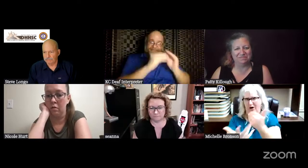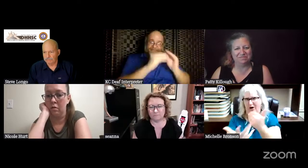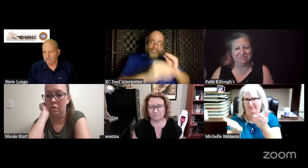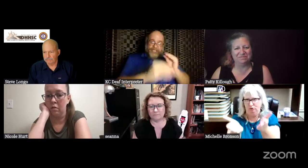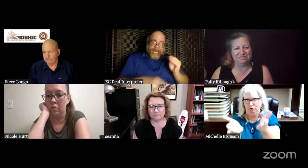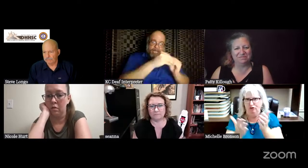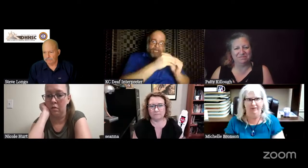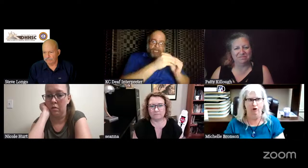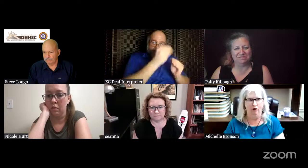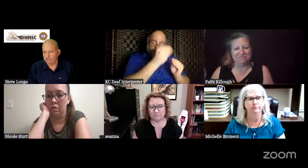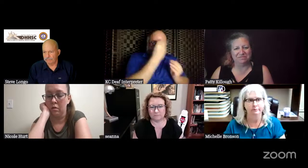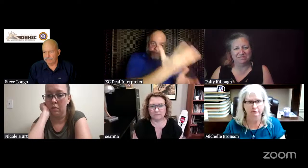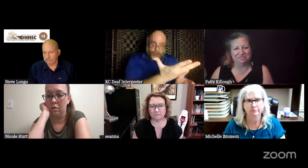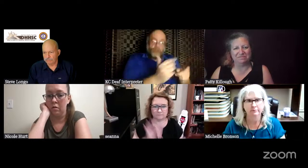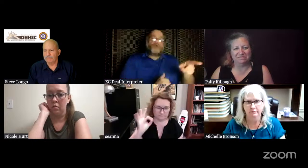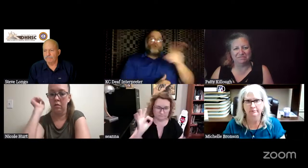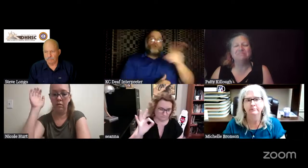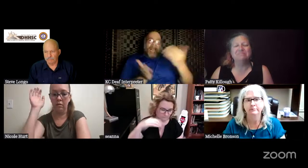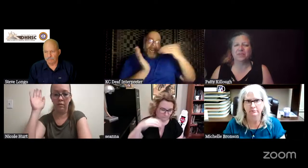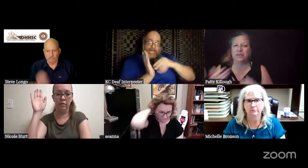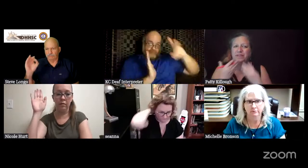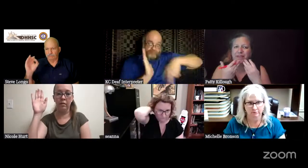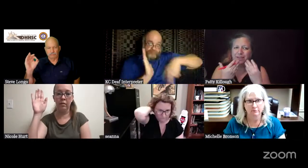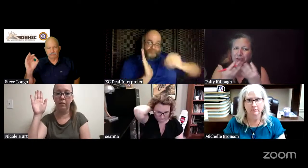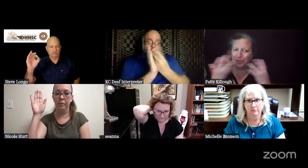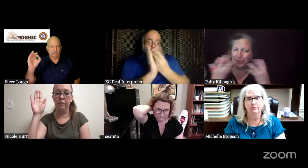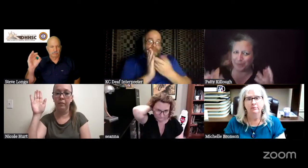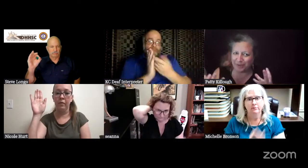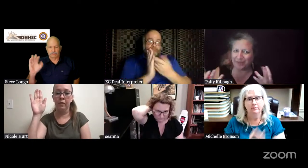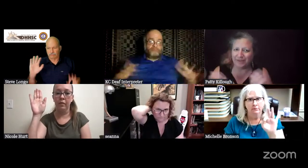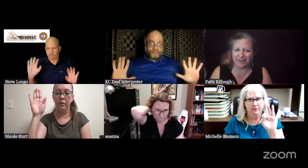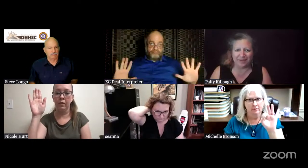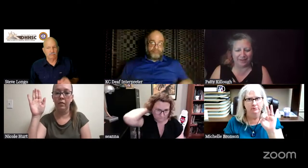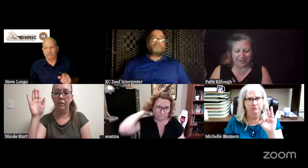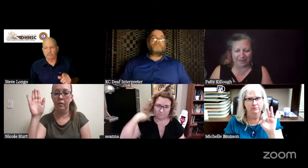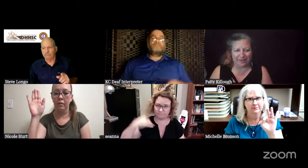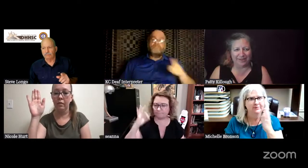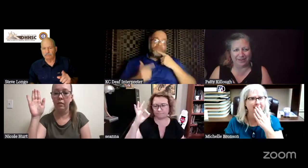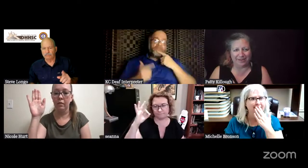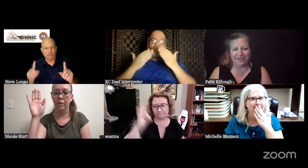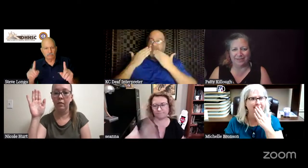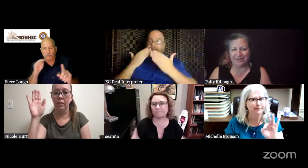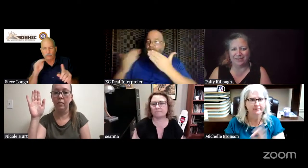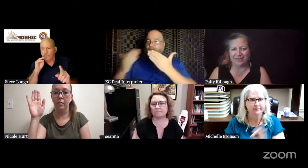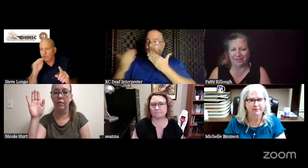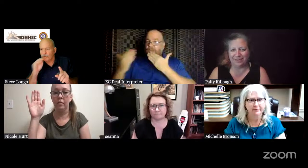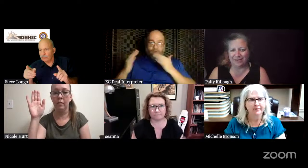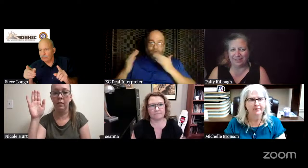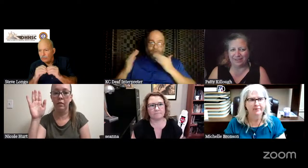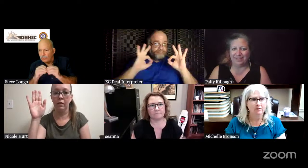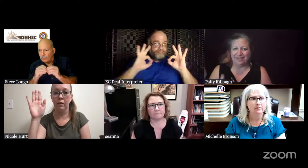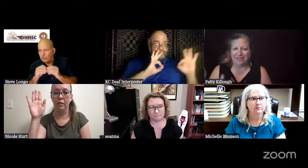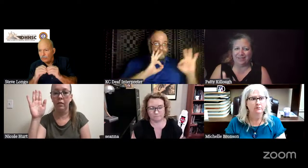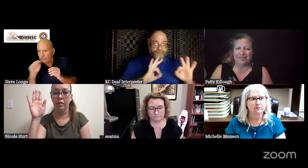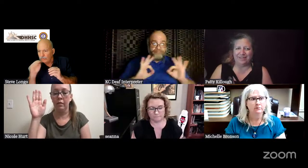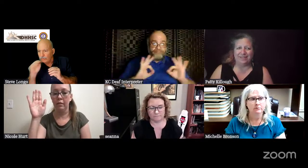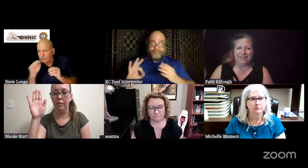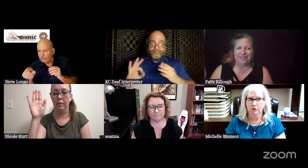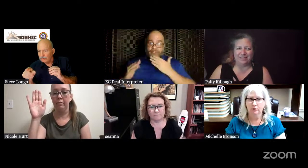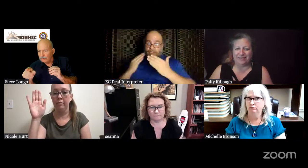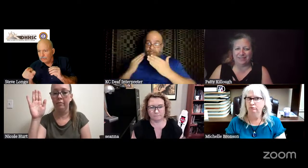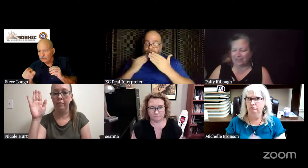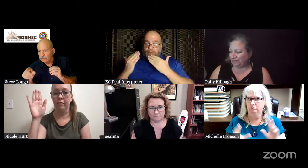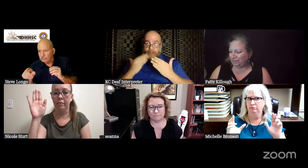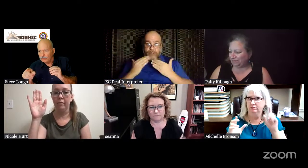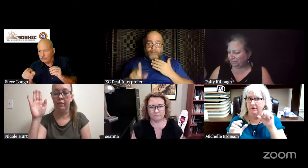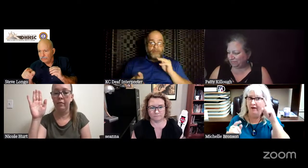need to correct the December minutes to reflect the vote that happened in December. So if we can put that in the minutes for tonight,